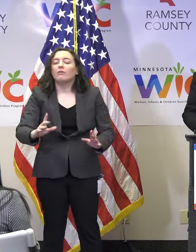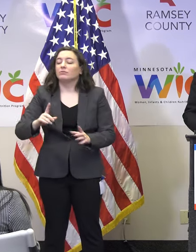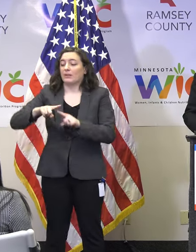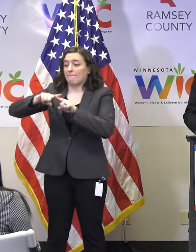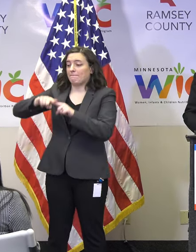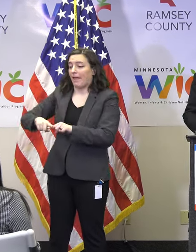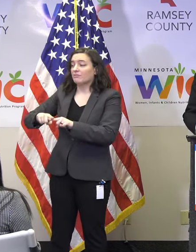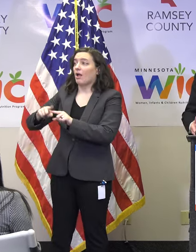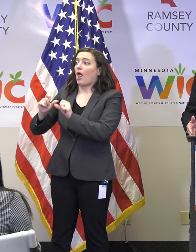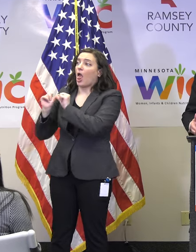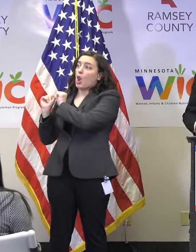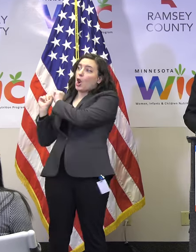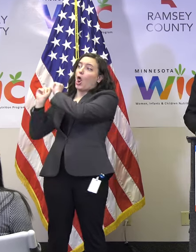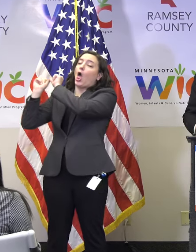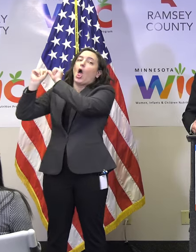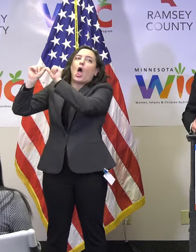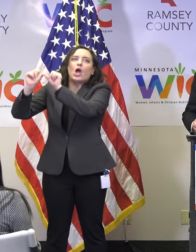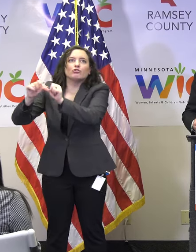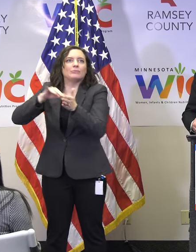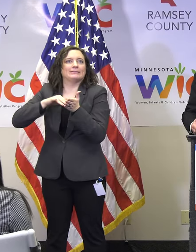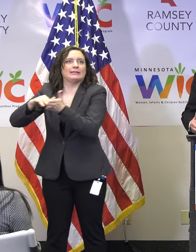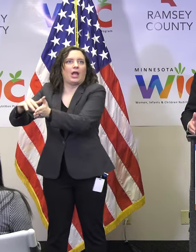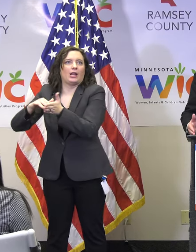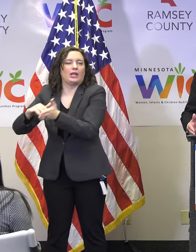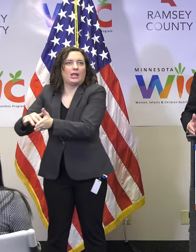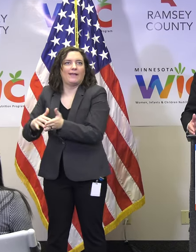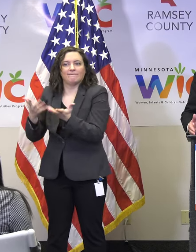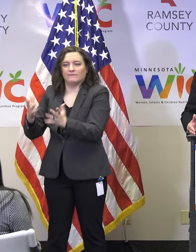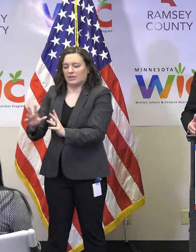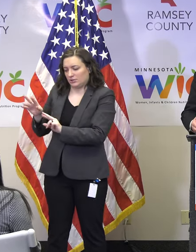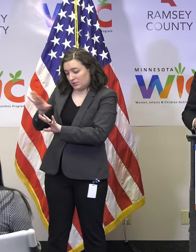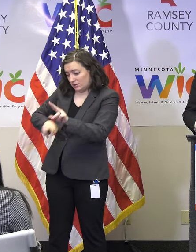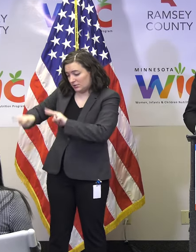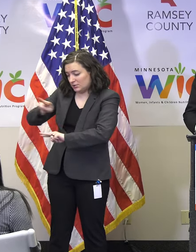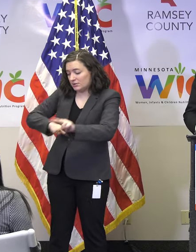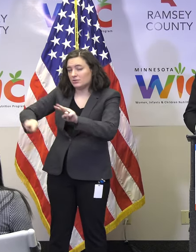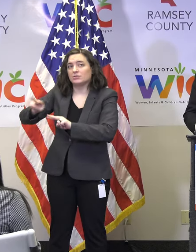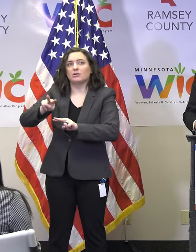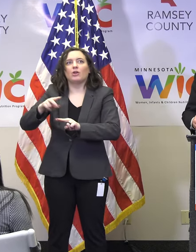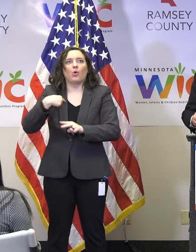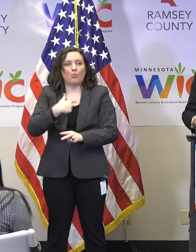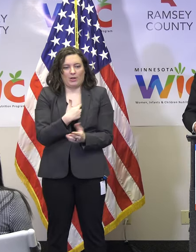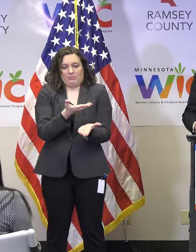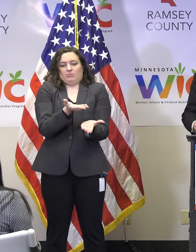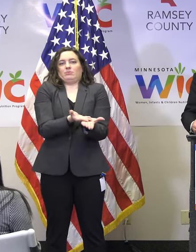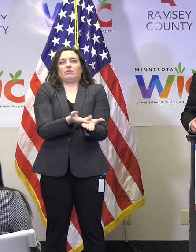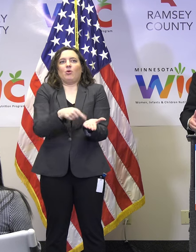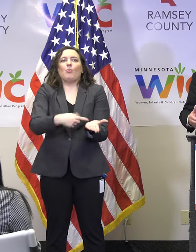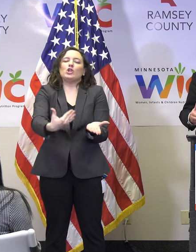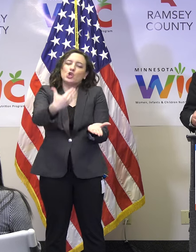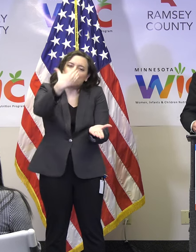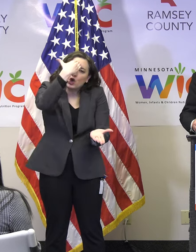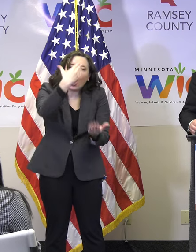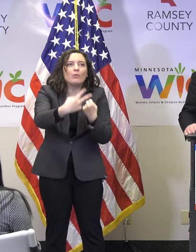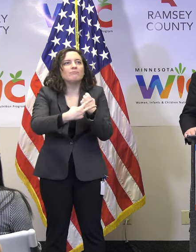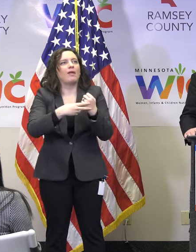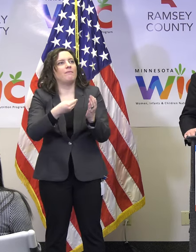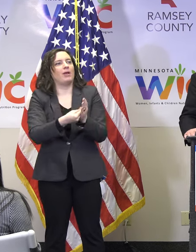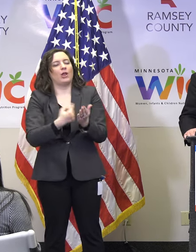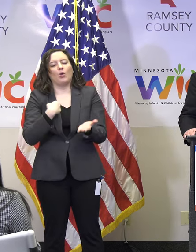long-term longitudinal studies of the effect and impact of WIC. We know it saves money, we know it saves lives, we know